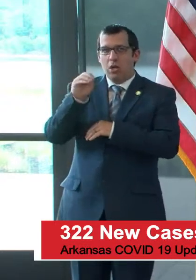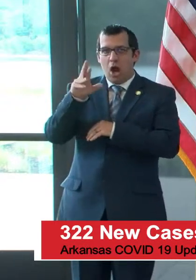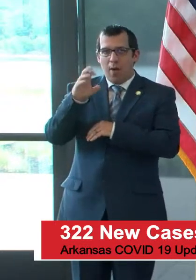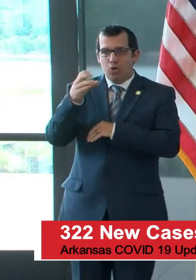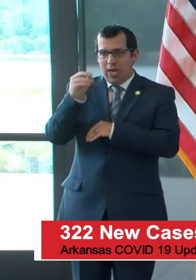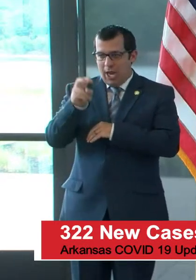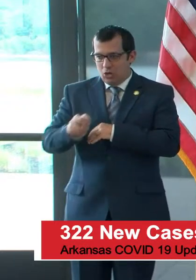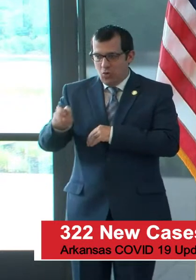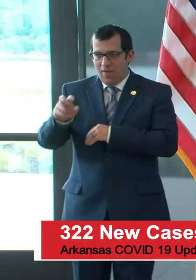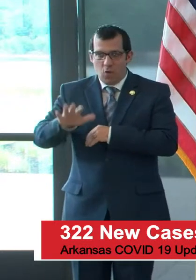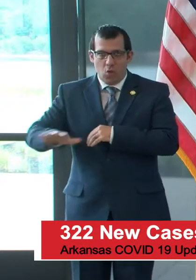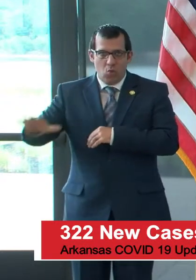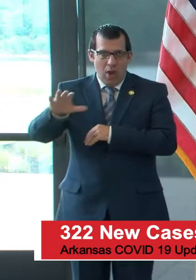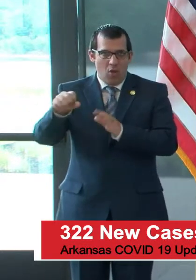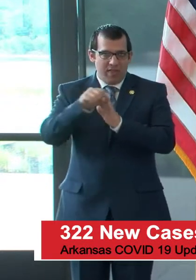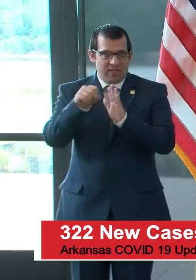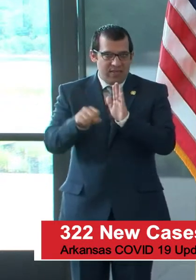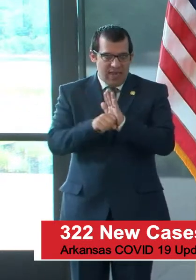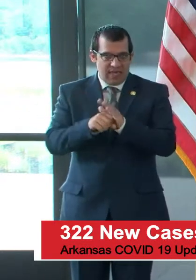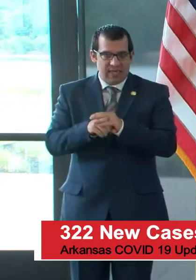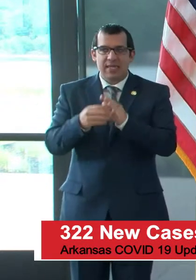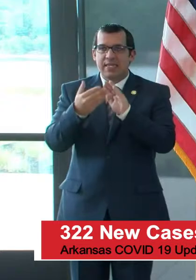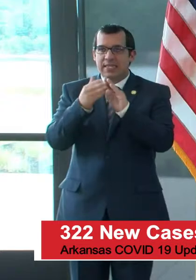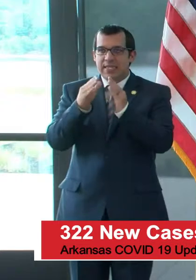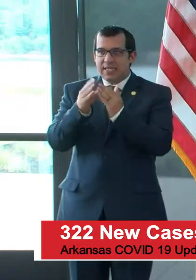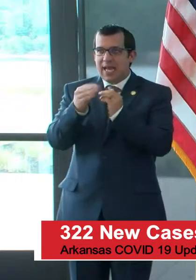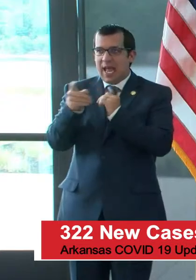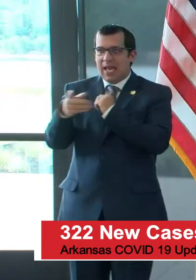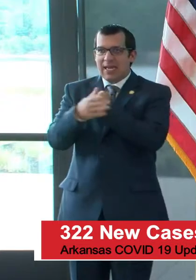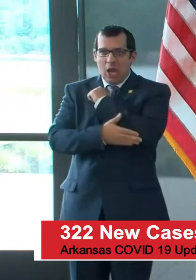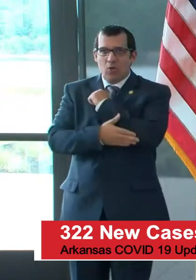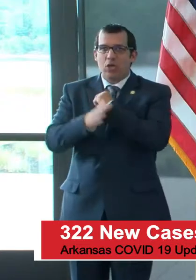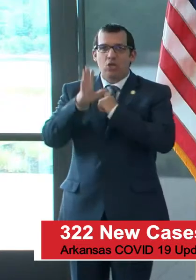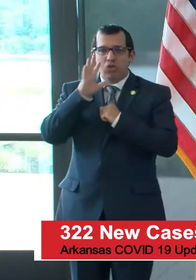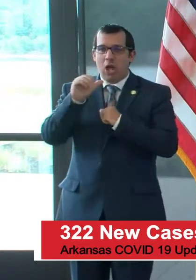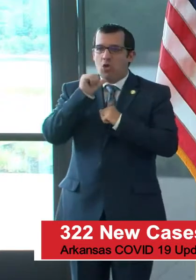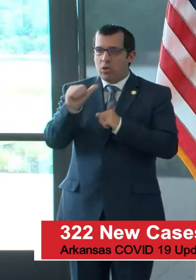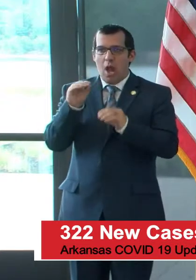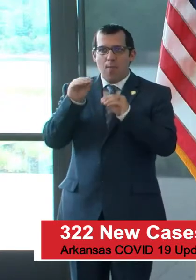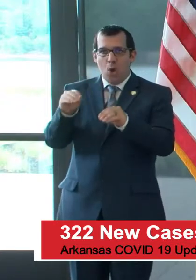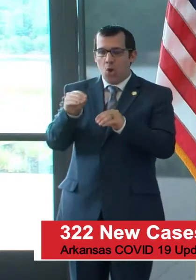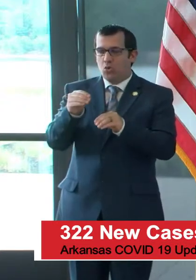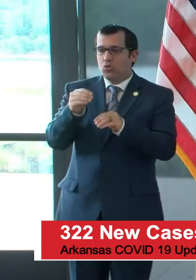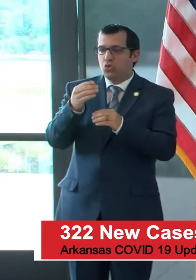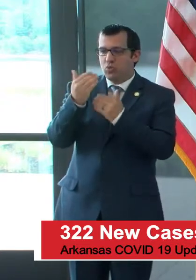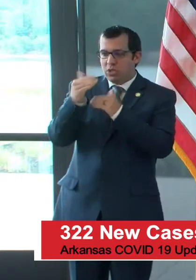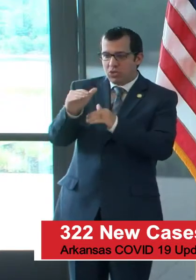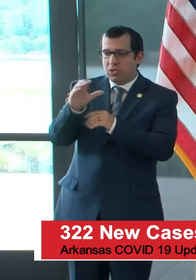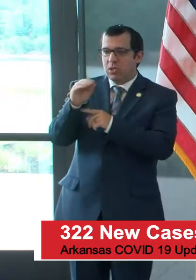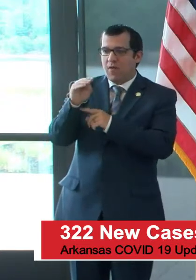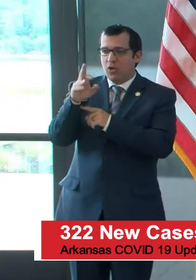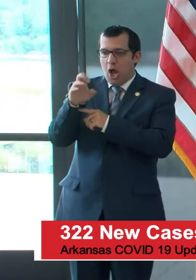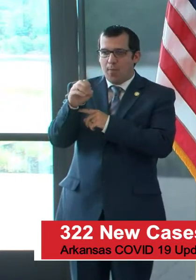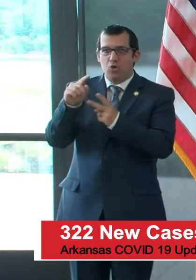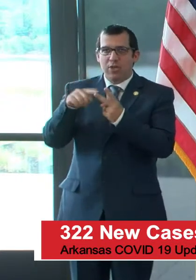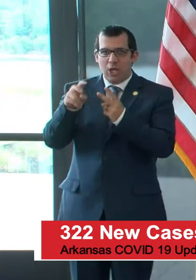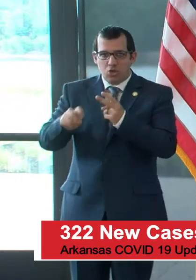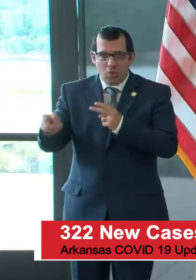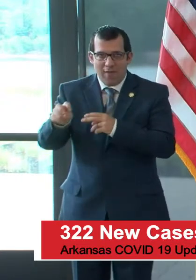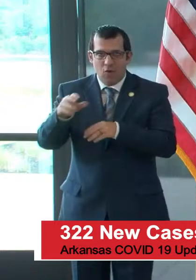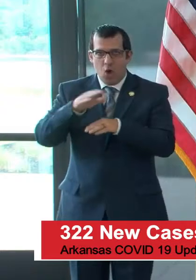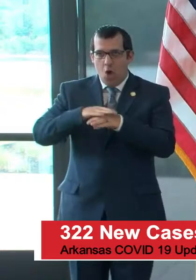travel throughout the state. Cities and counties shall not impose any restriction of commerce or travel